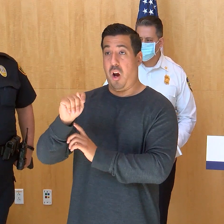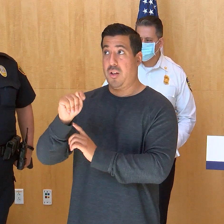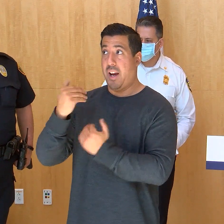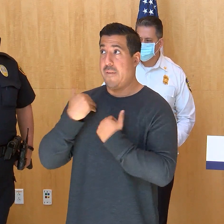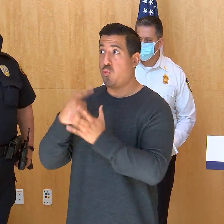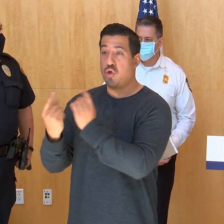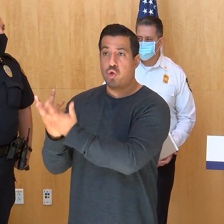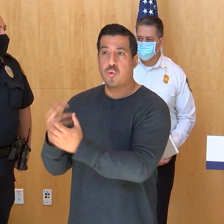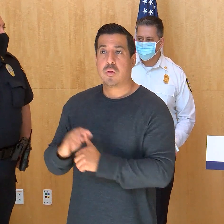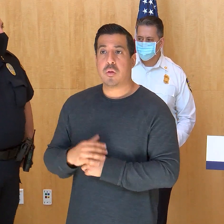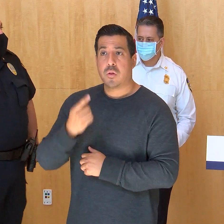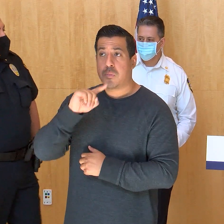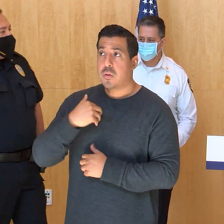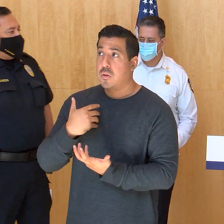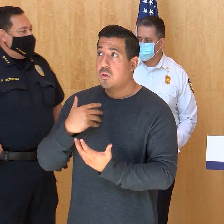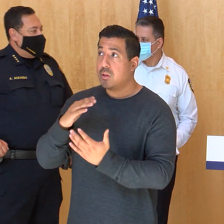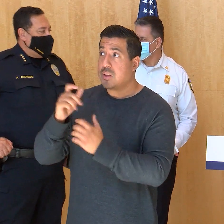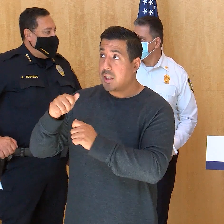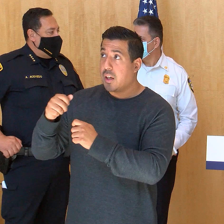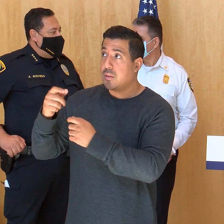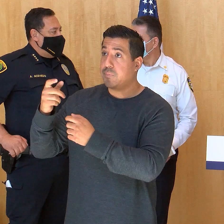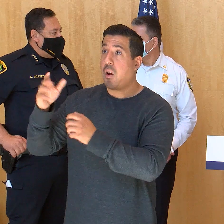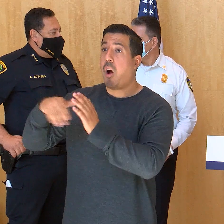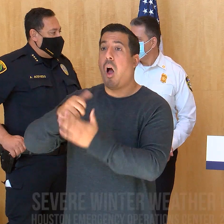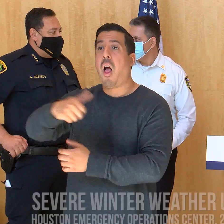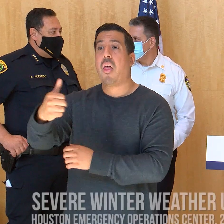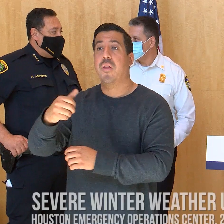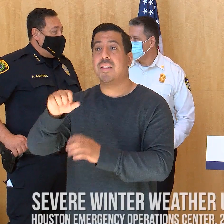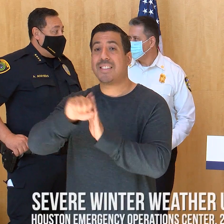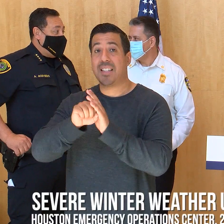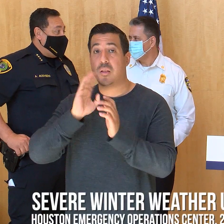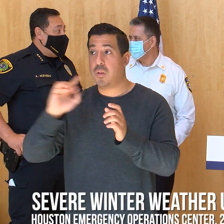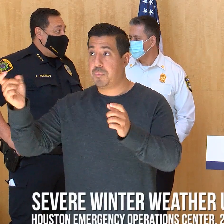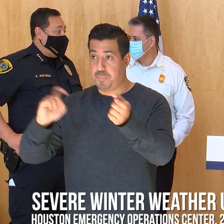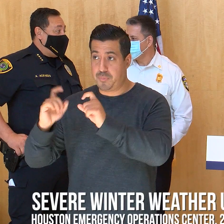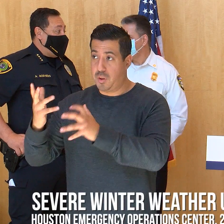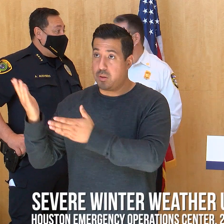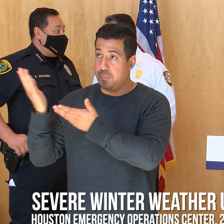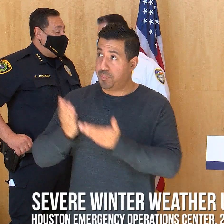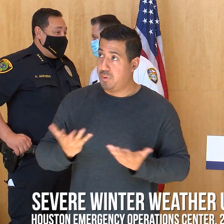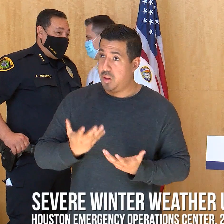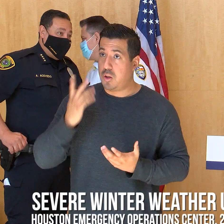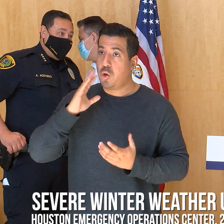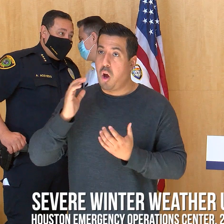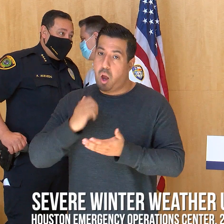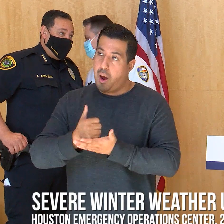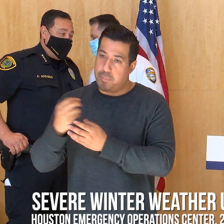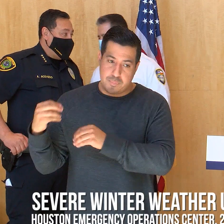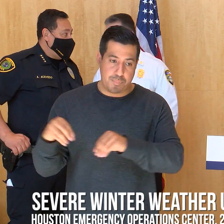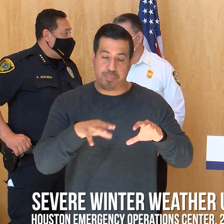they take some of what we can manage to give from other states to be helpful to turn the energy on, the lights on here